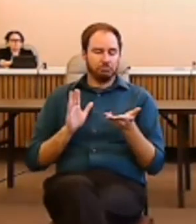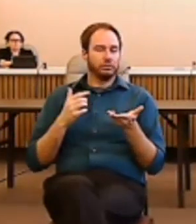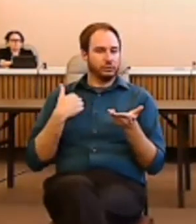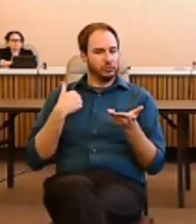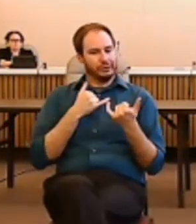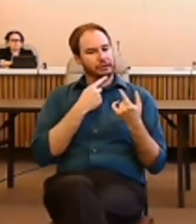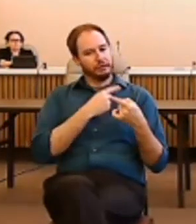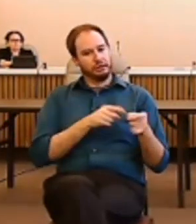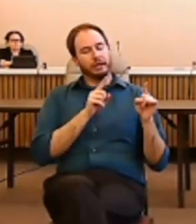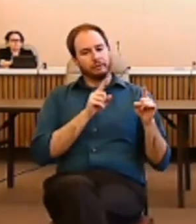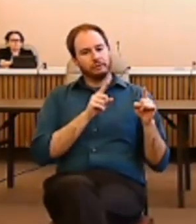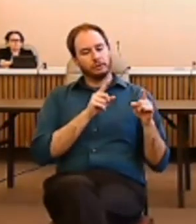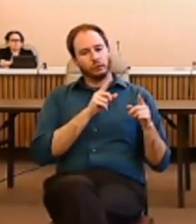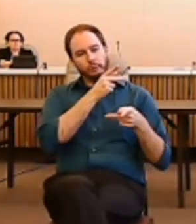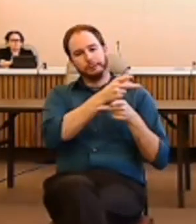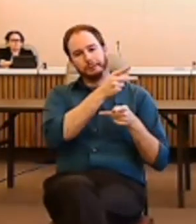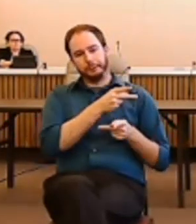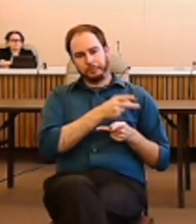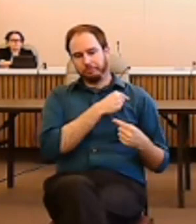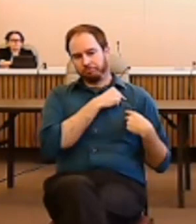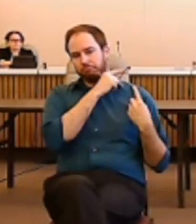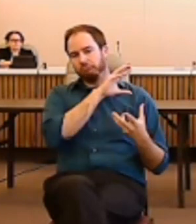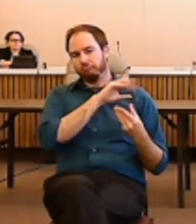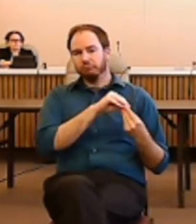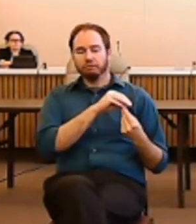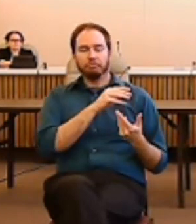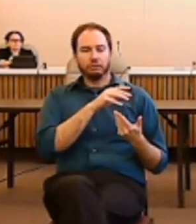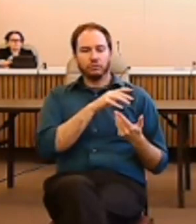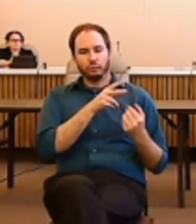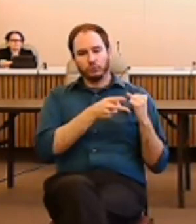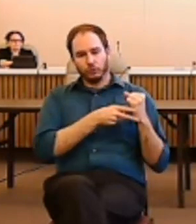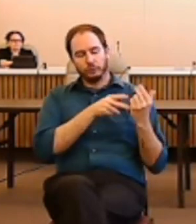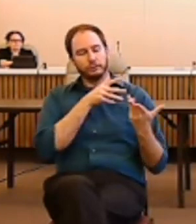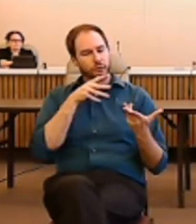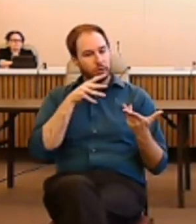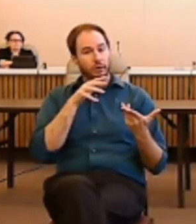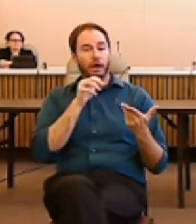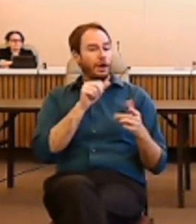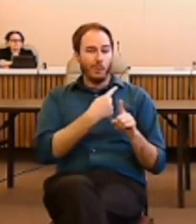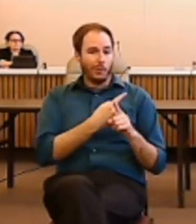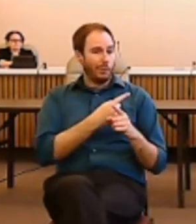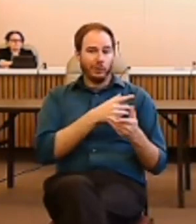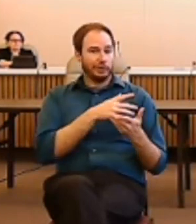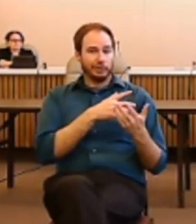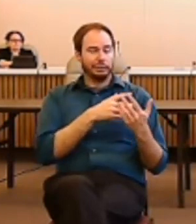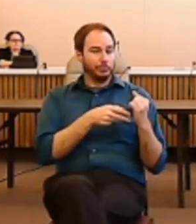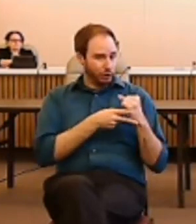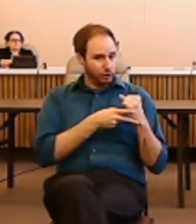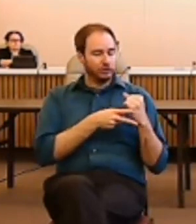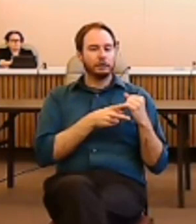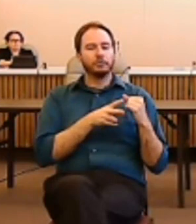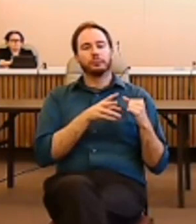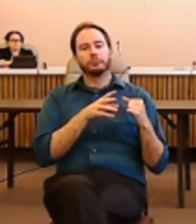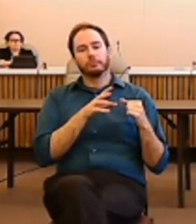pretty successful in the last couple of years of preserving farmland, and not just preserving it, the land and